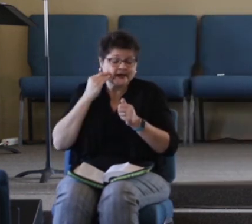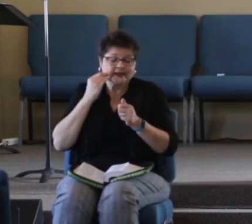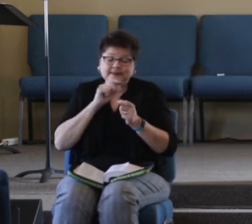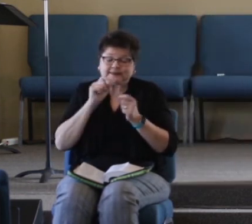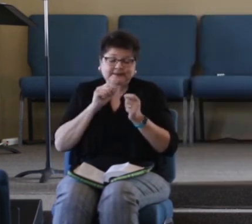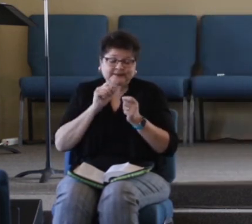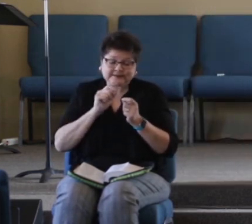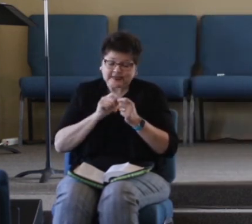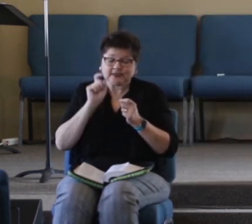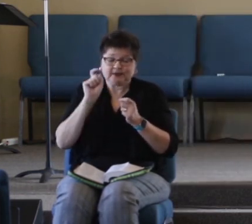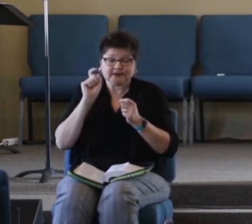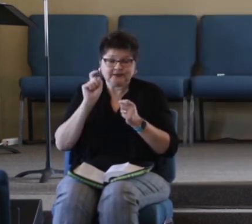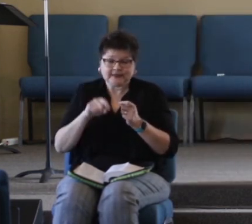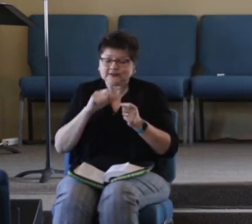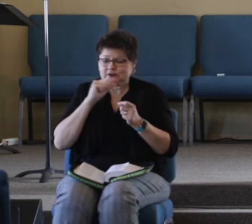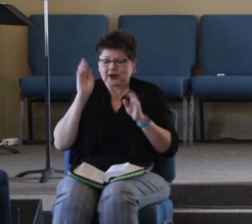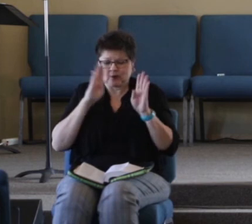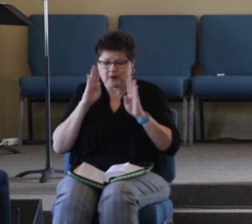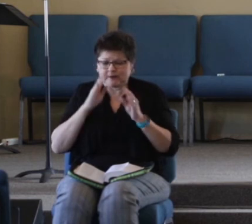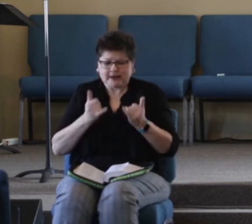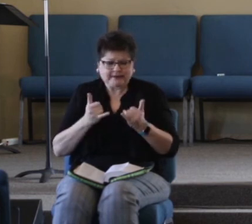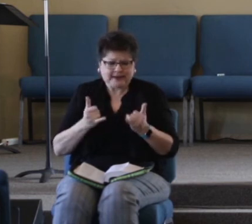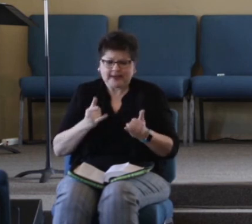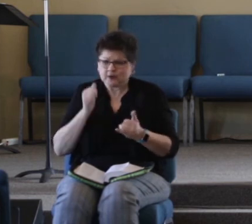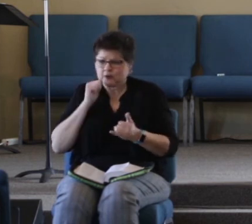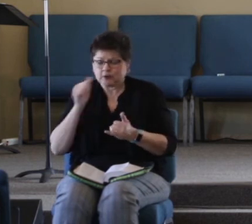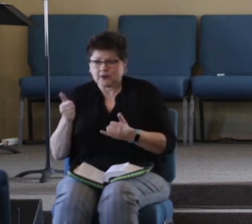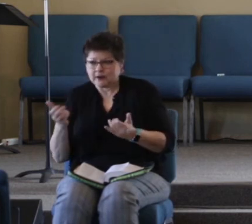about today. Don't worry about tomorrow.